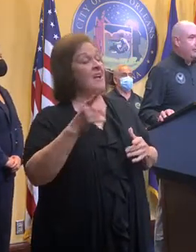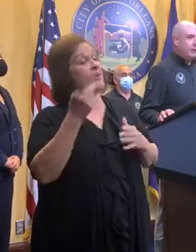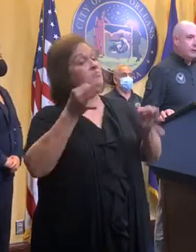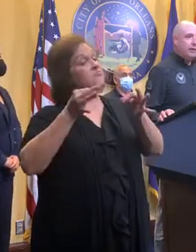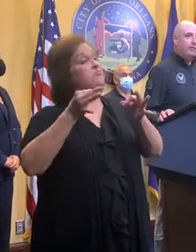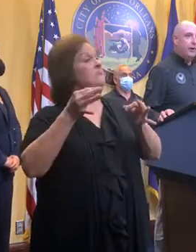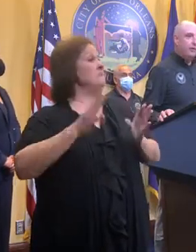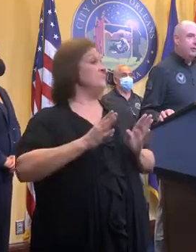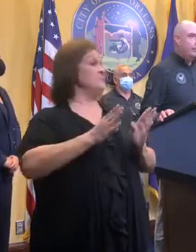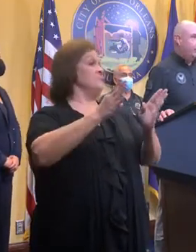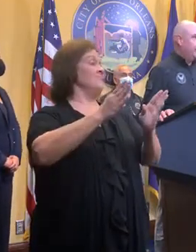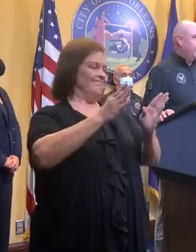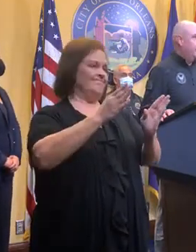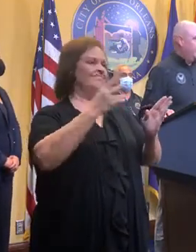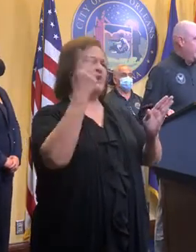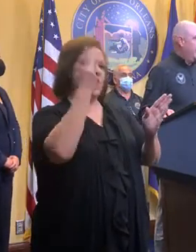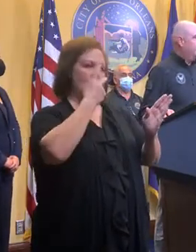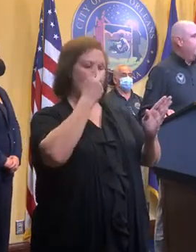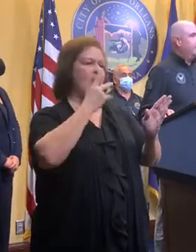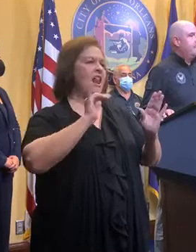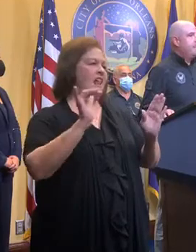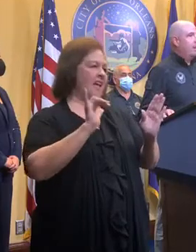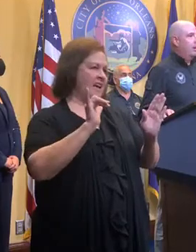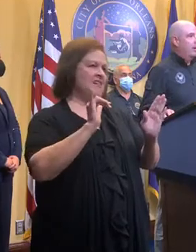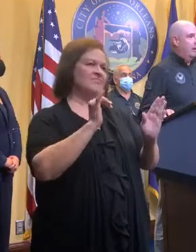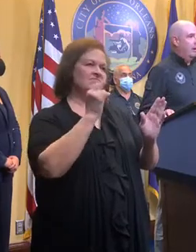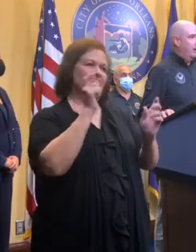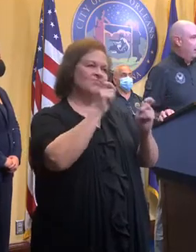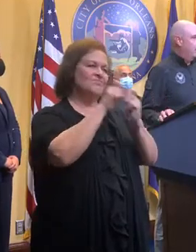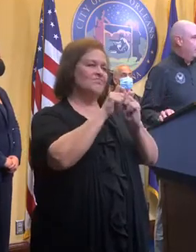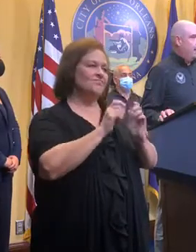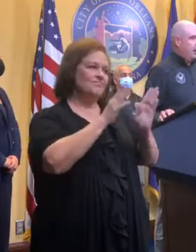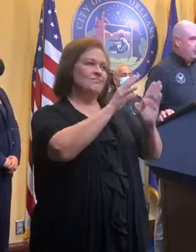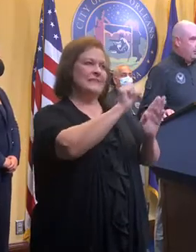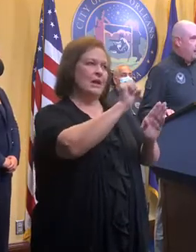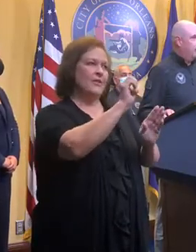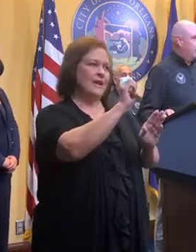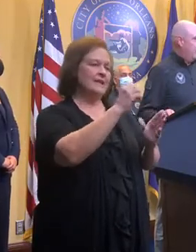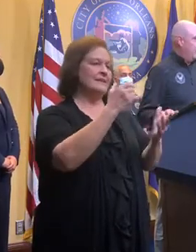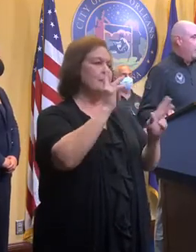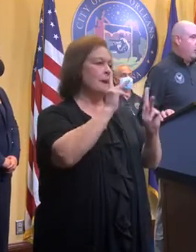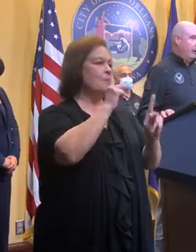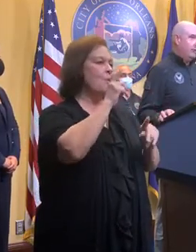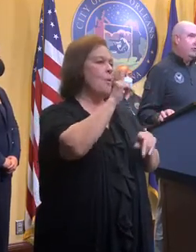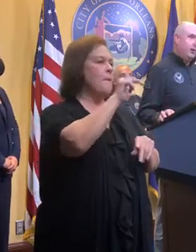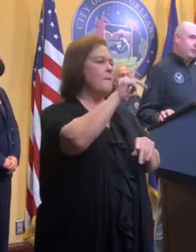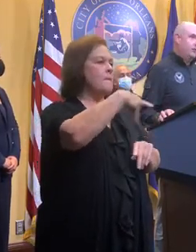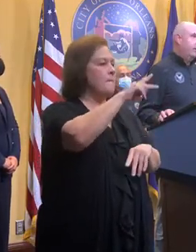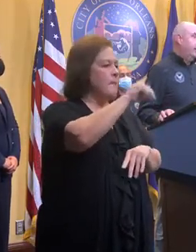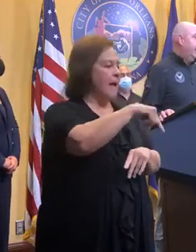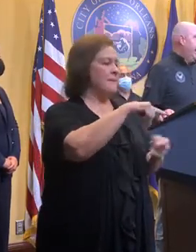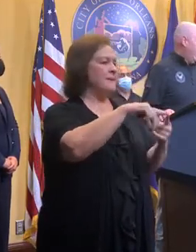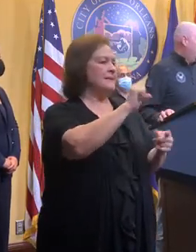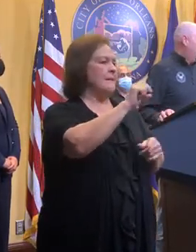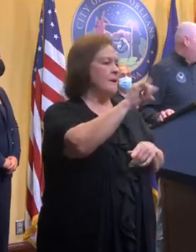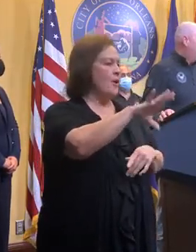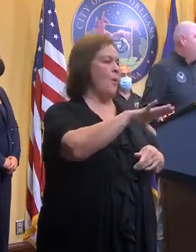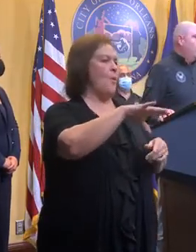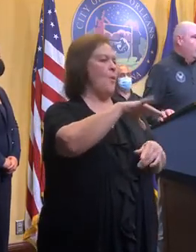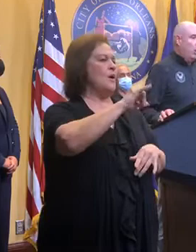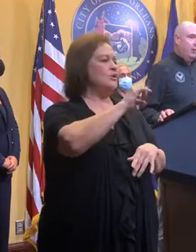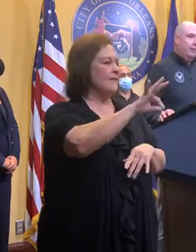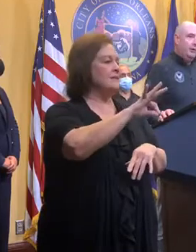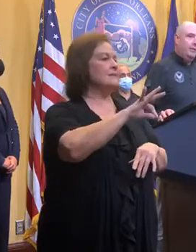It's looking like a Southeast Louisiana impact. Our neighbors in Plaquemines Parish, St. Bernard, Orleans, Jefferson, and